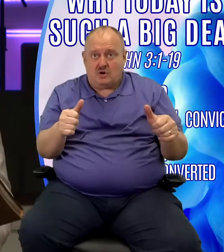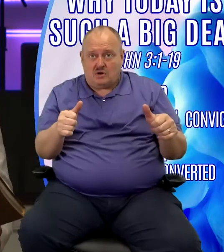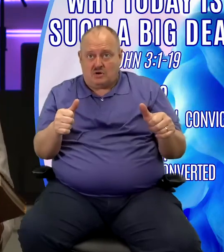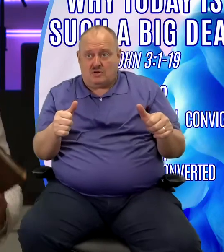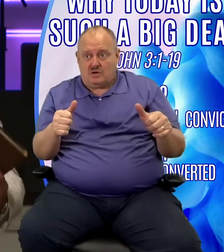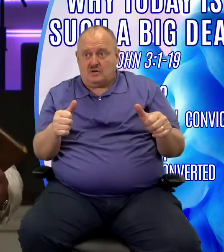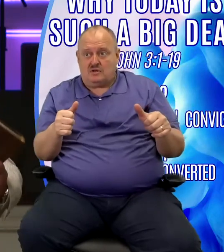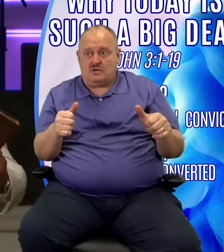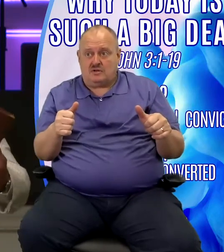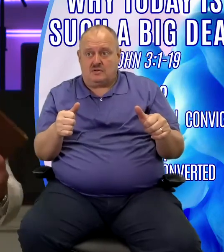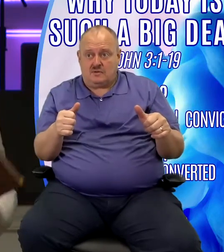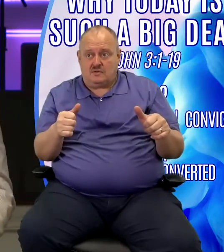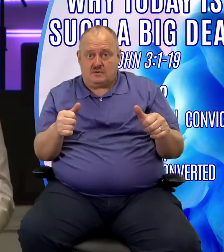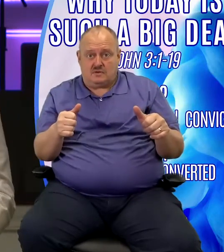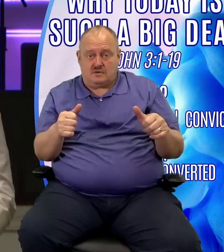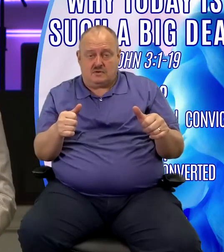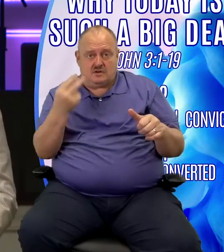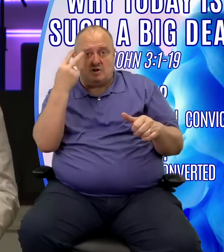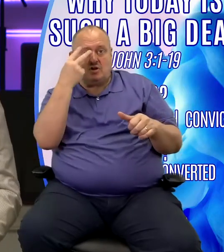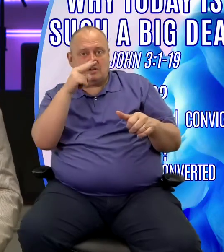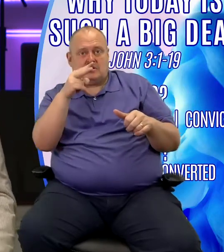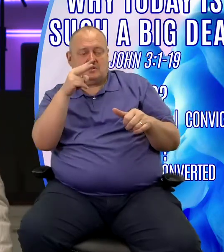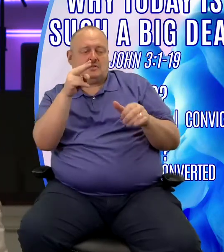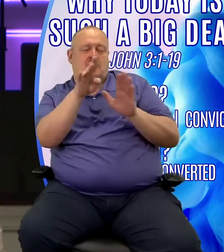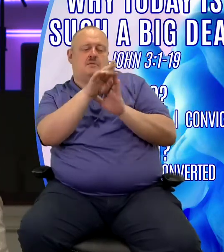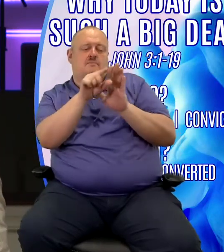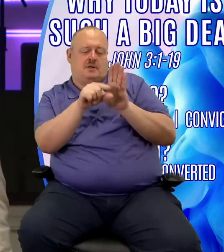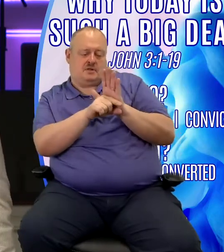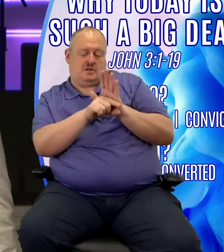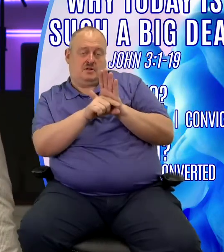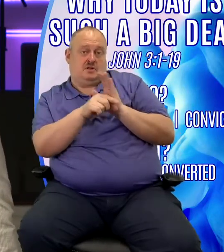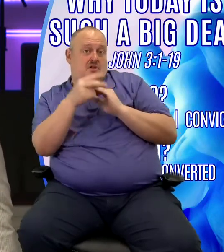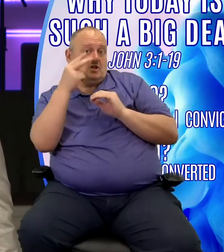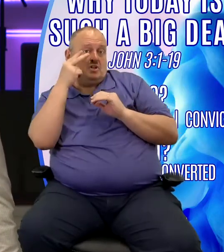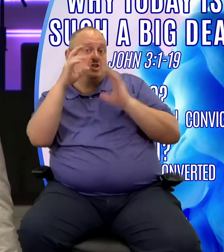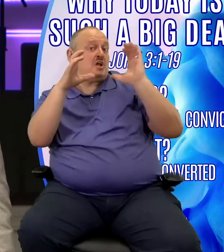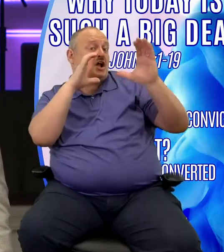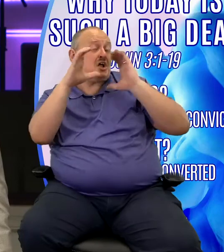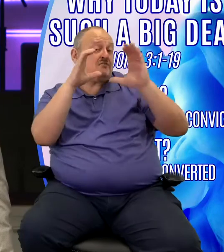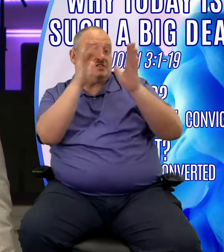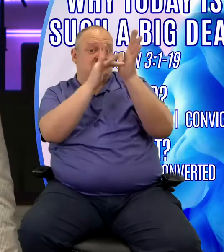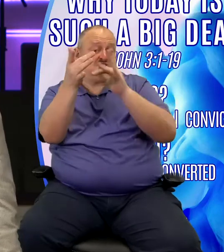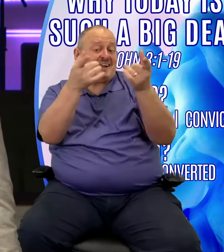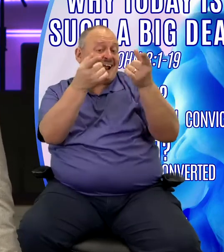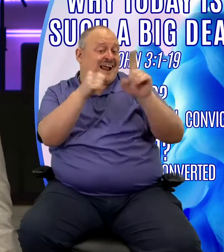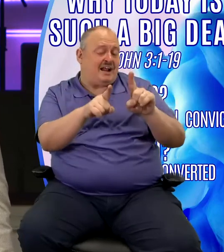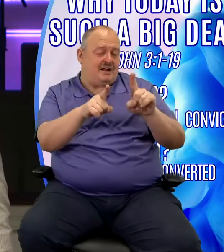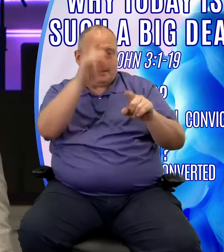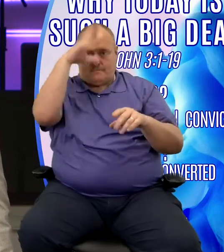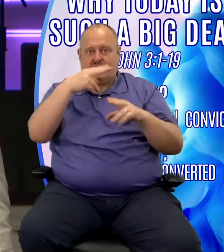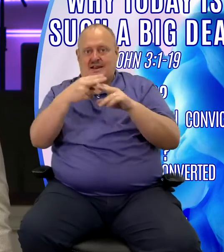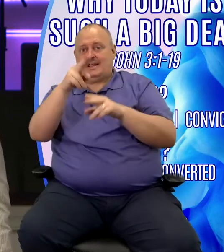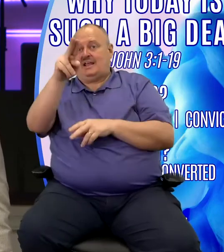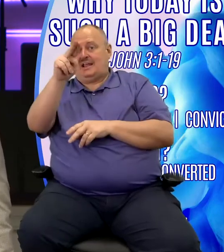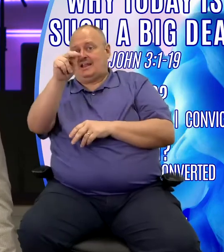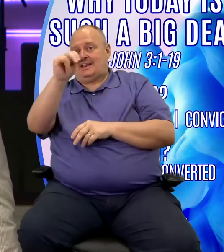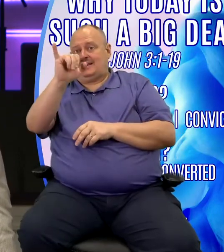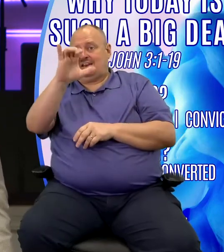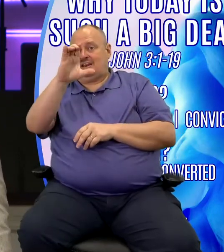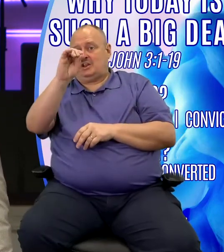so. Today, we're going to look at the context. We're going to look at the conversation that Jesus is having with a man by the name of